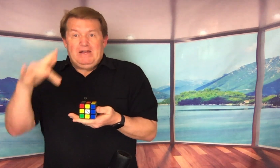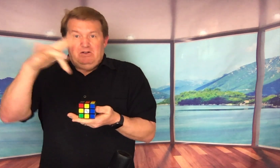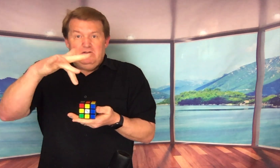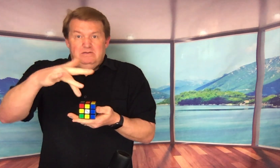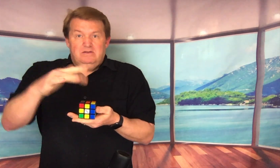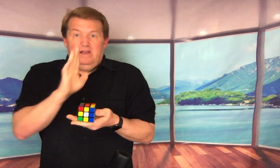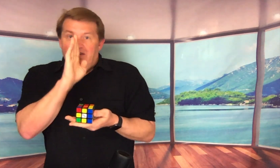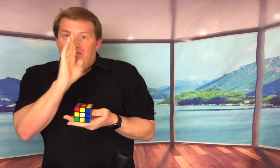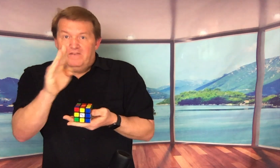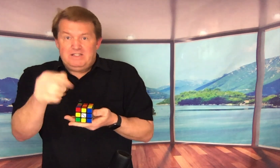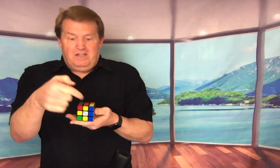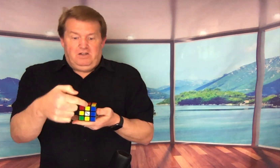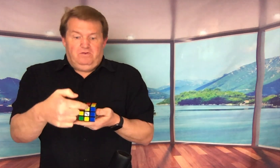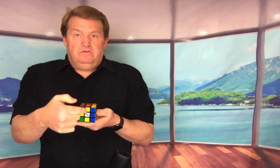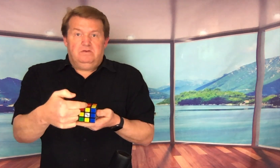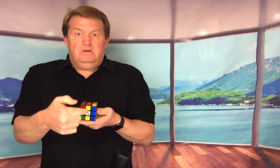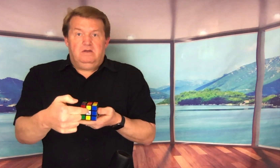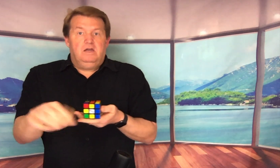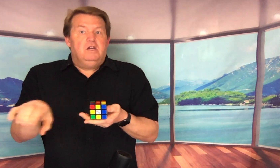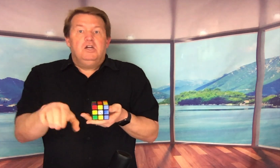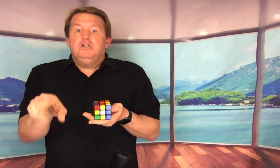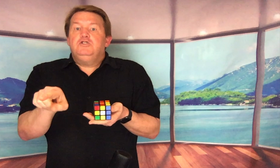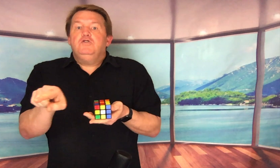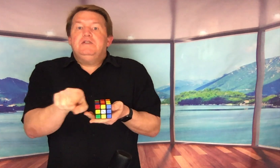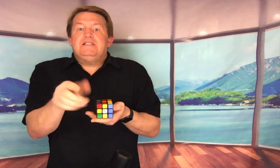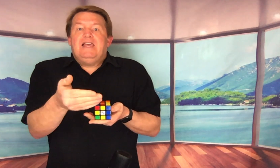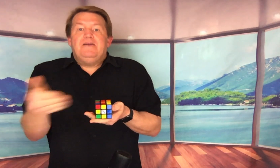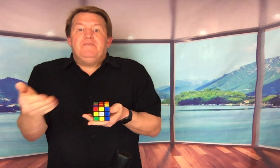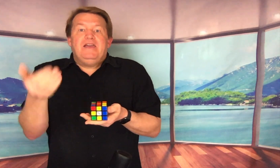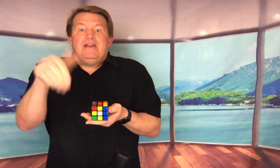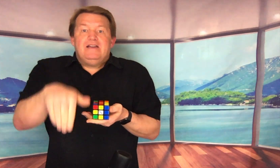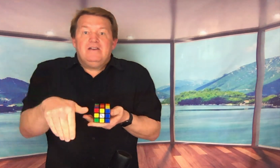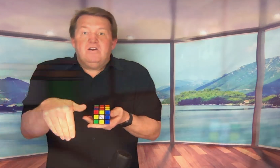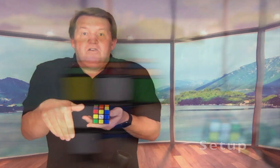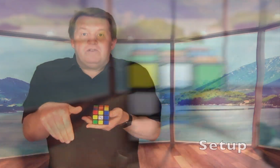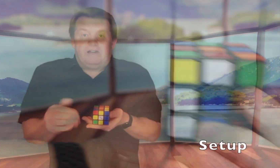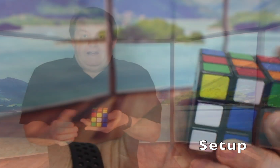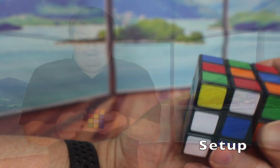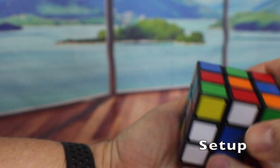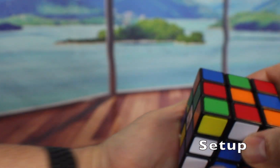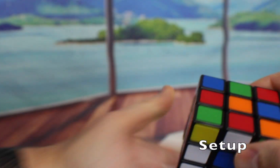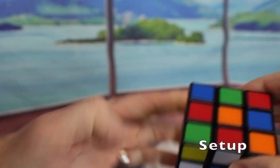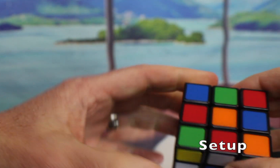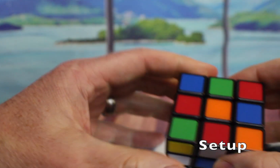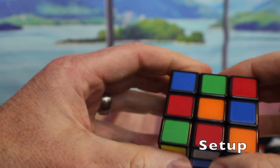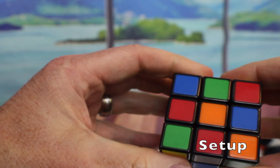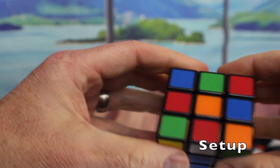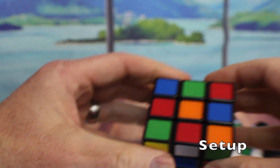petal facing you. Do the same thing over again.